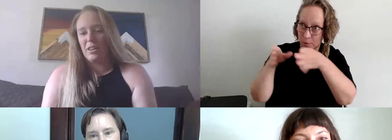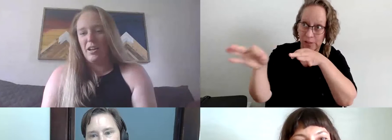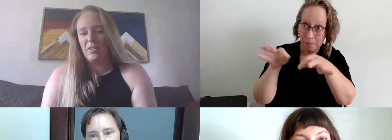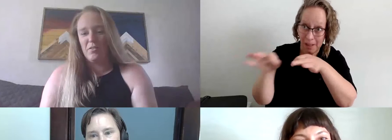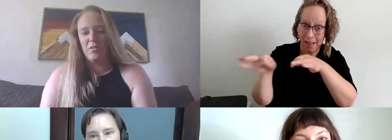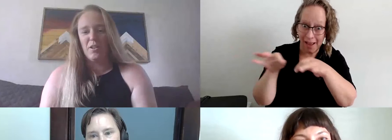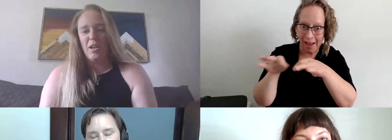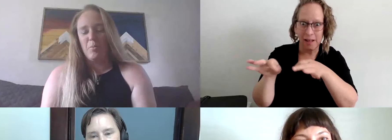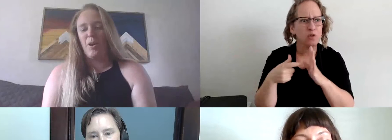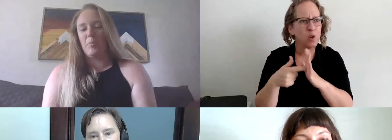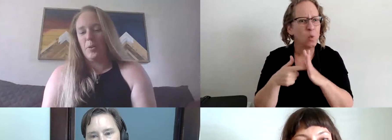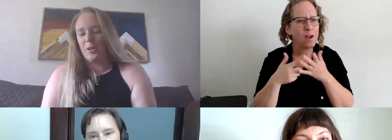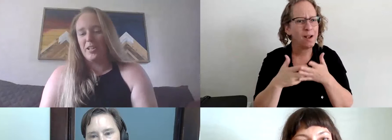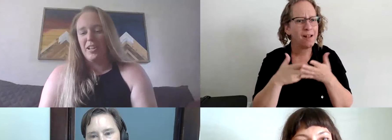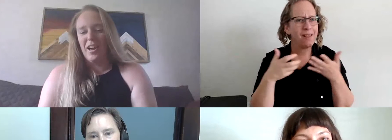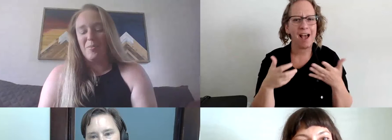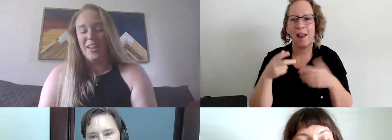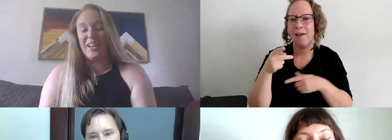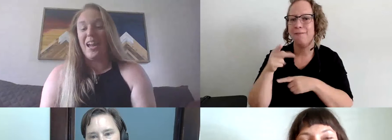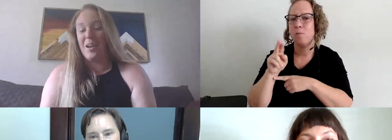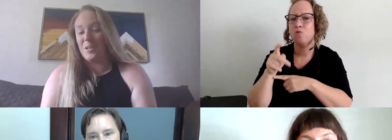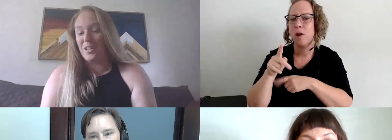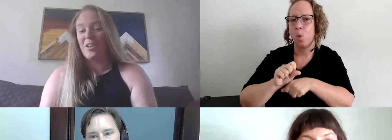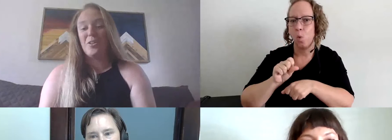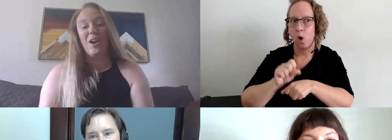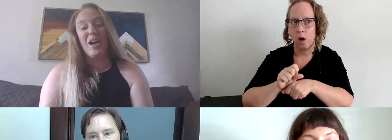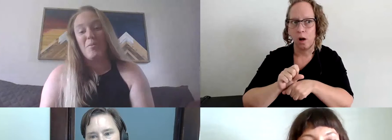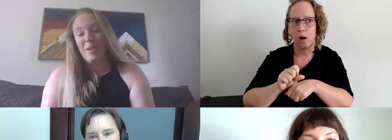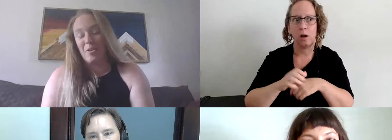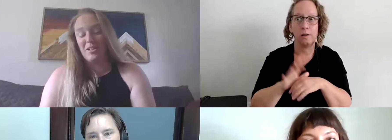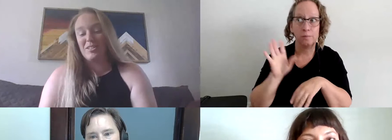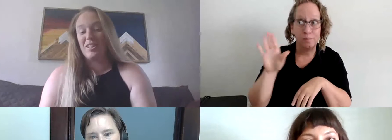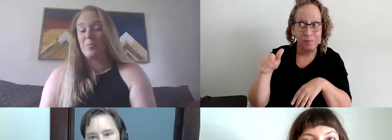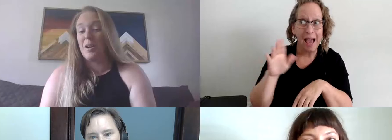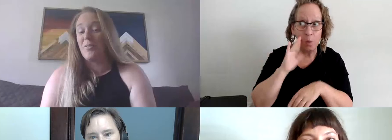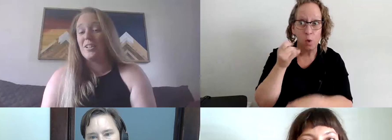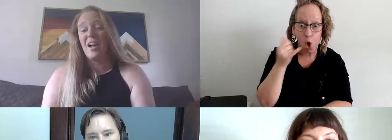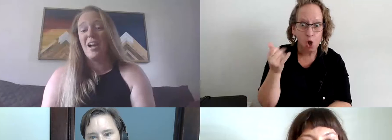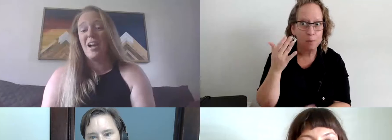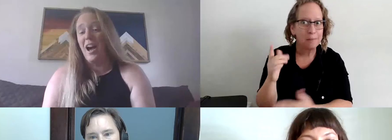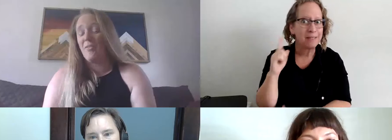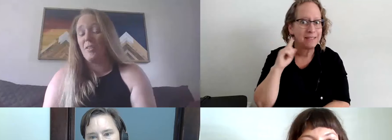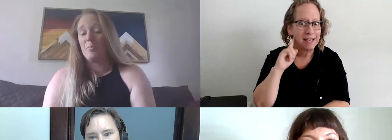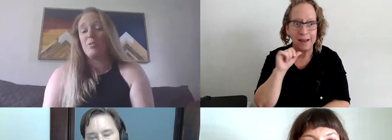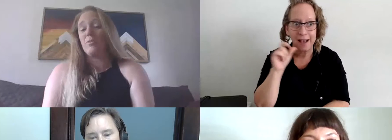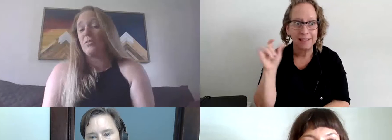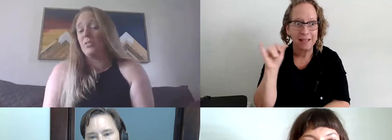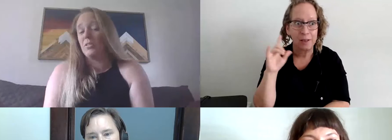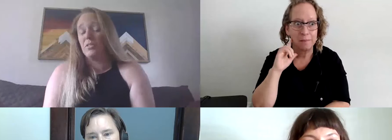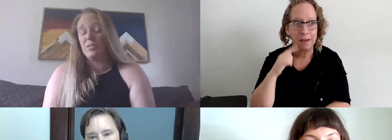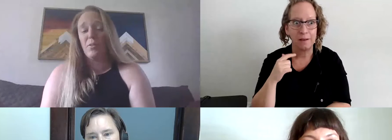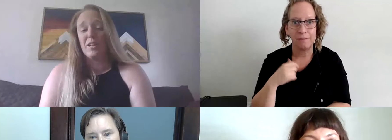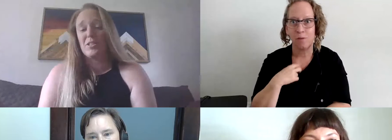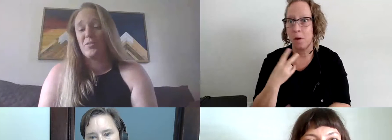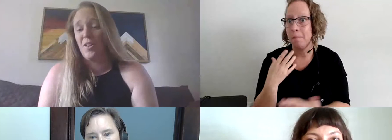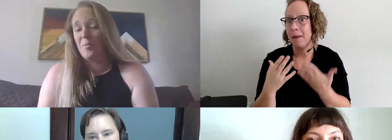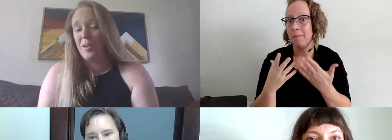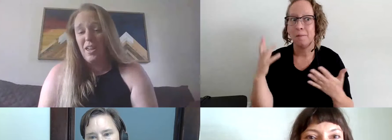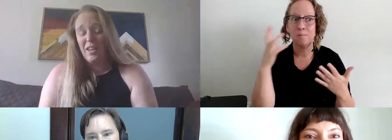it required a lot of prep work. Like, hey, I'm going to call you. It may or may not sound like my voice. I may have a